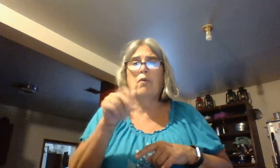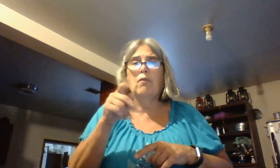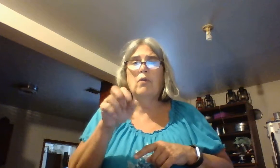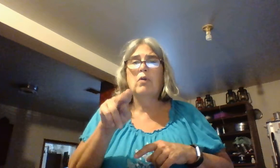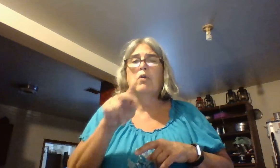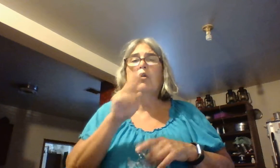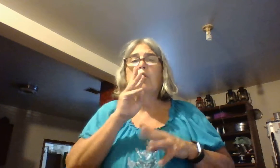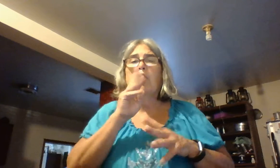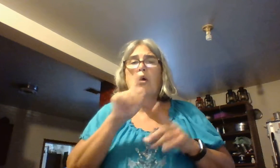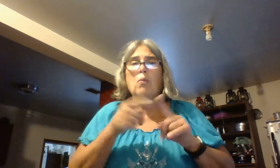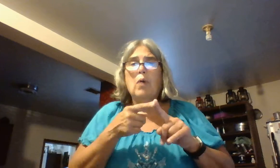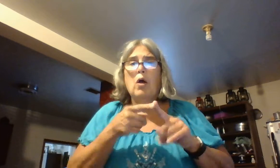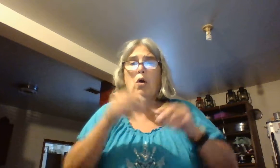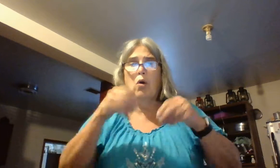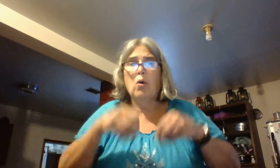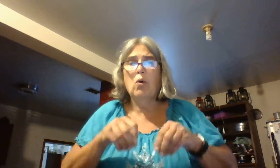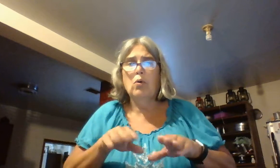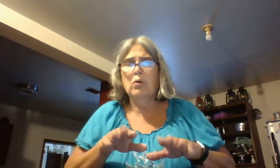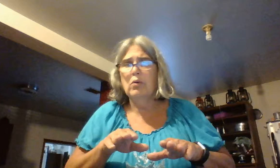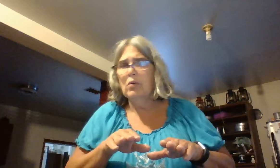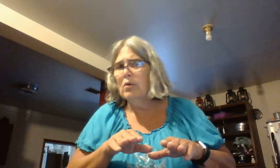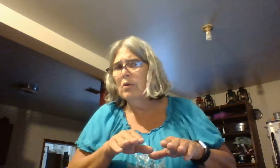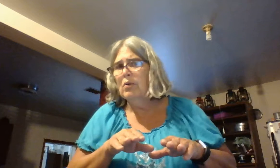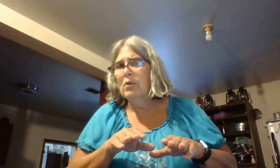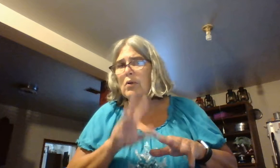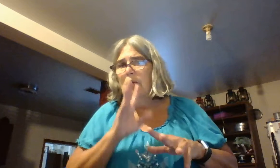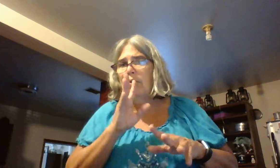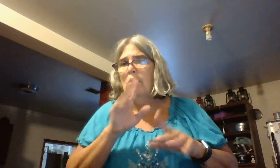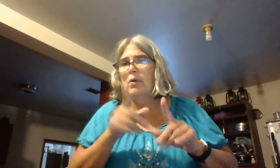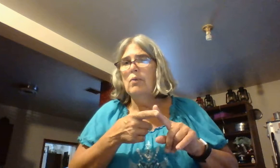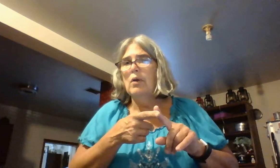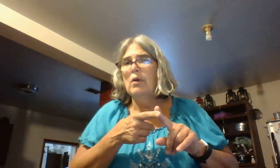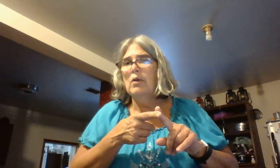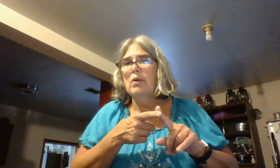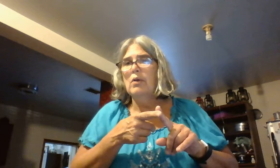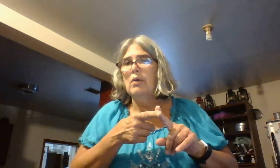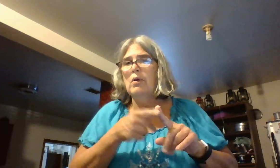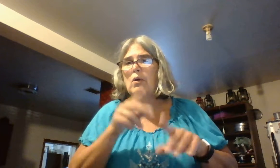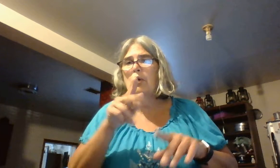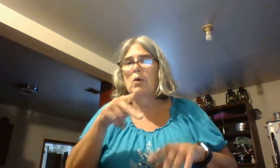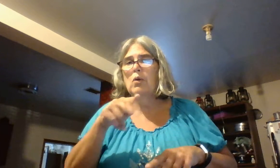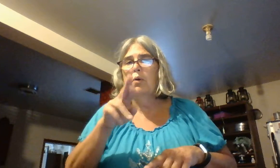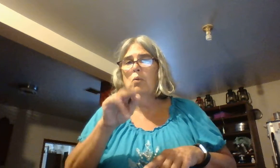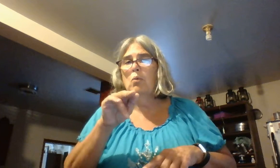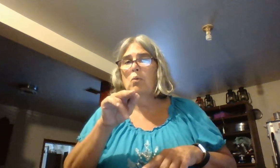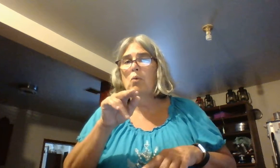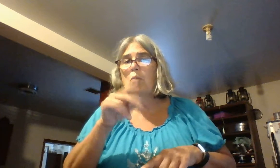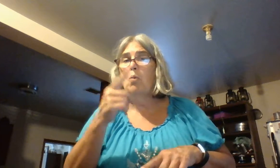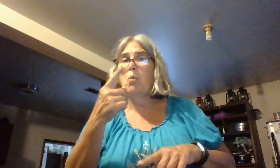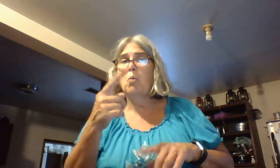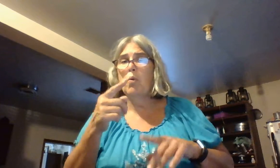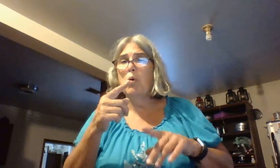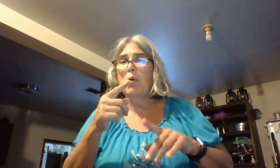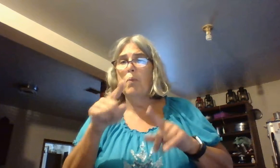ocean, and we looked at principles of desalination. What was one principle that we used in desalination as